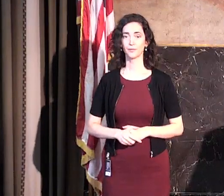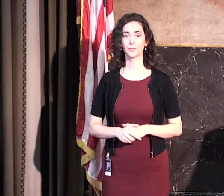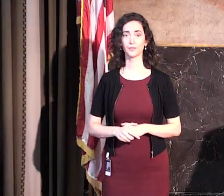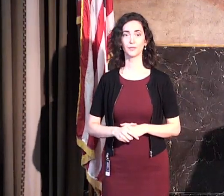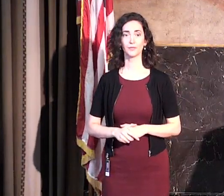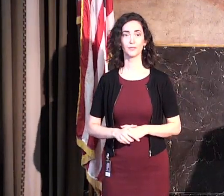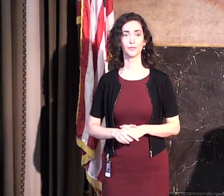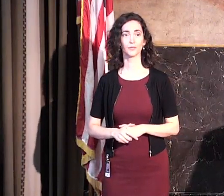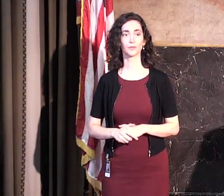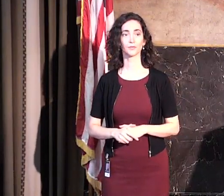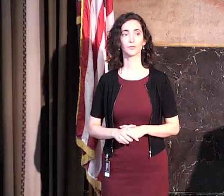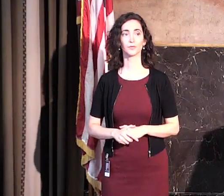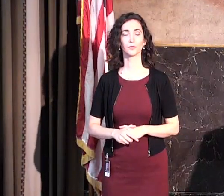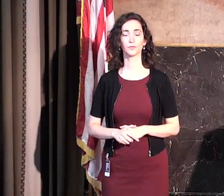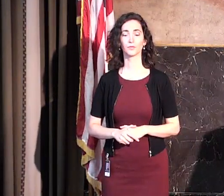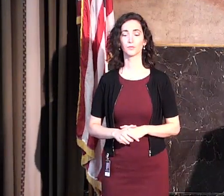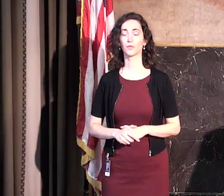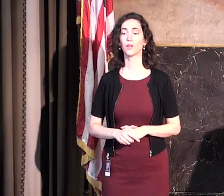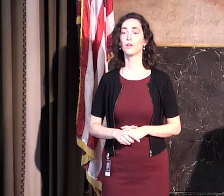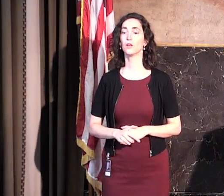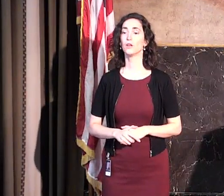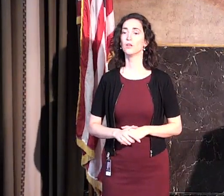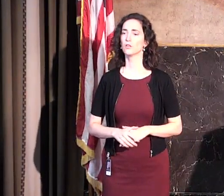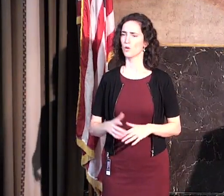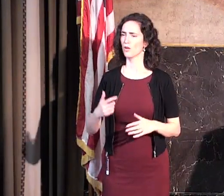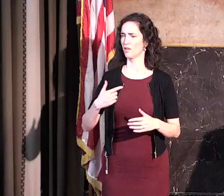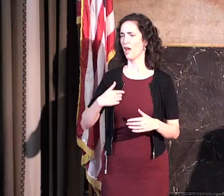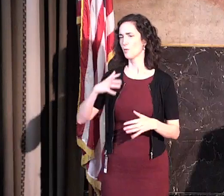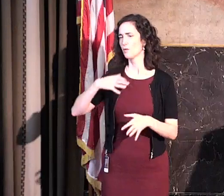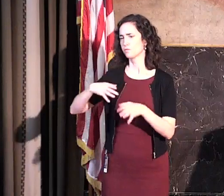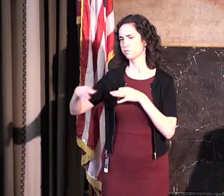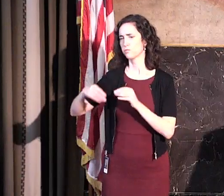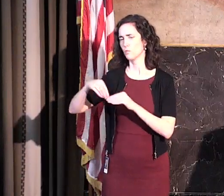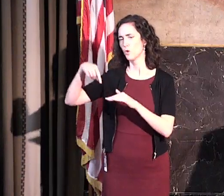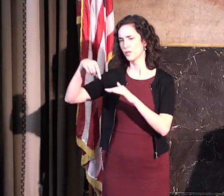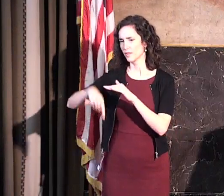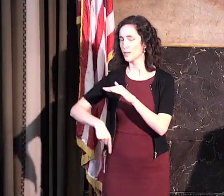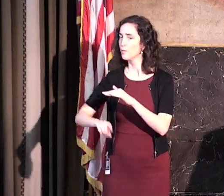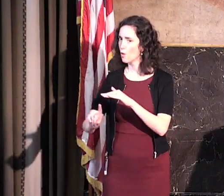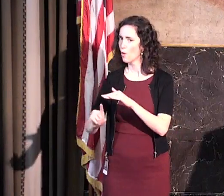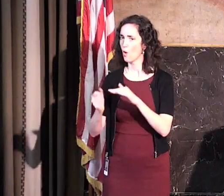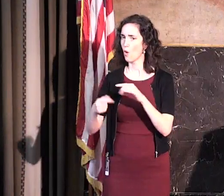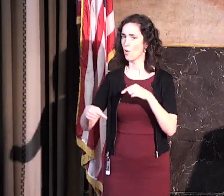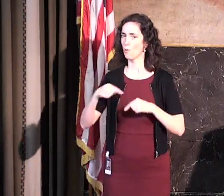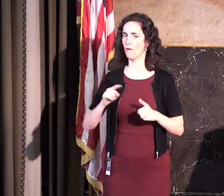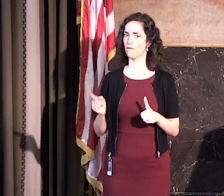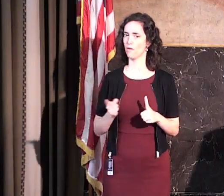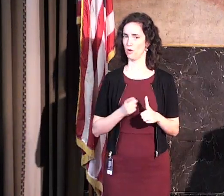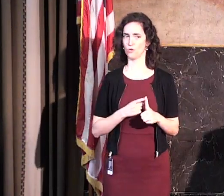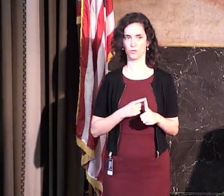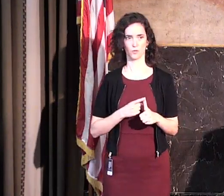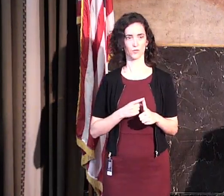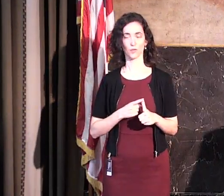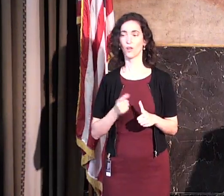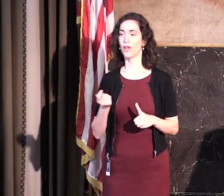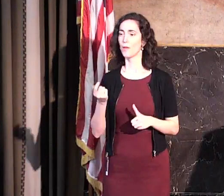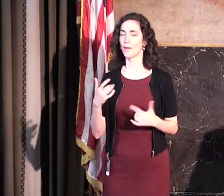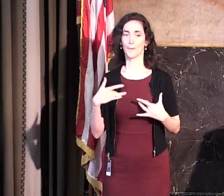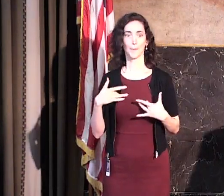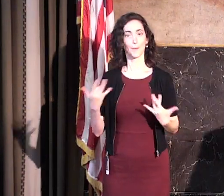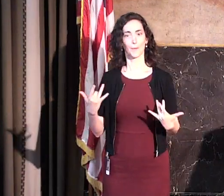Now, before we get into that, I did want to start with a little bit of good